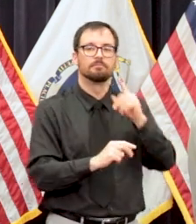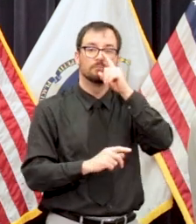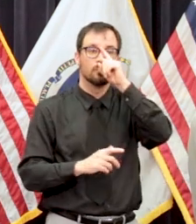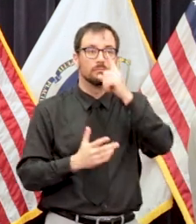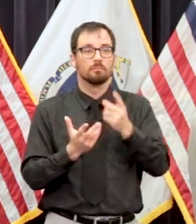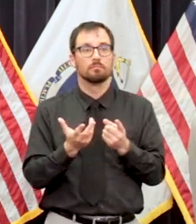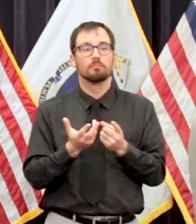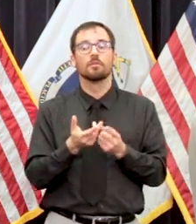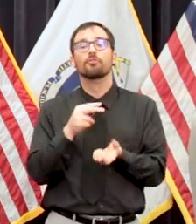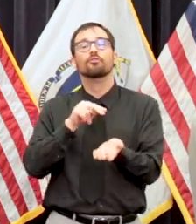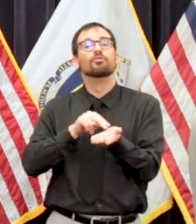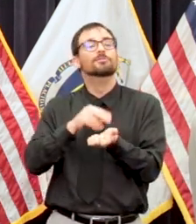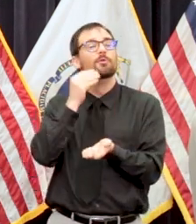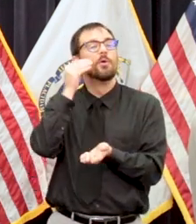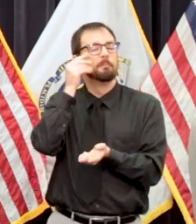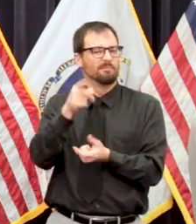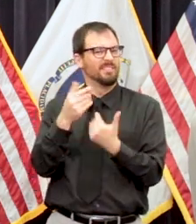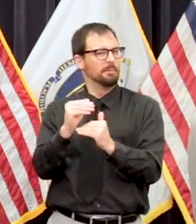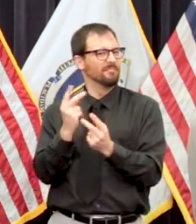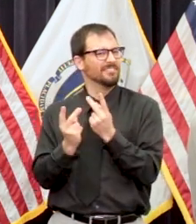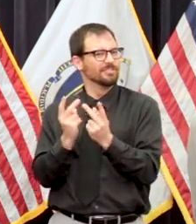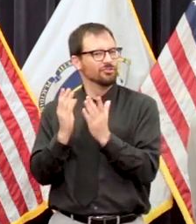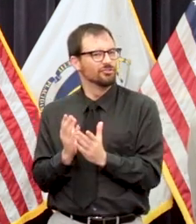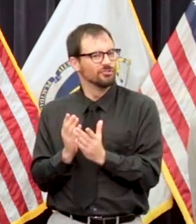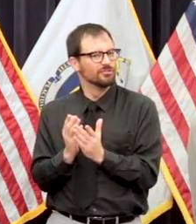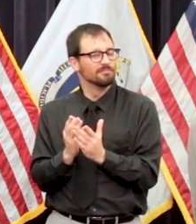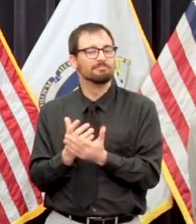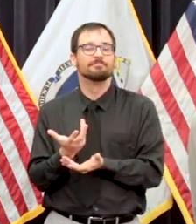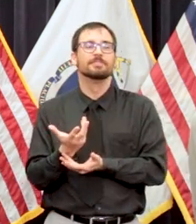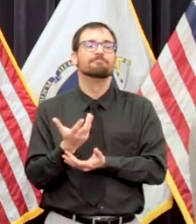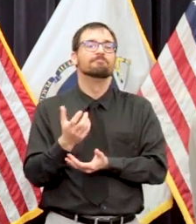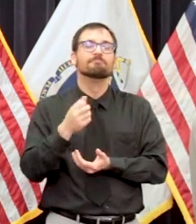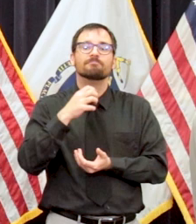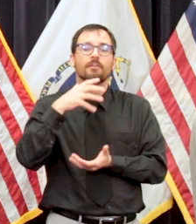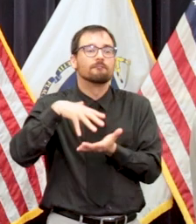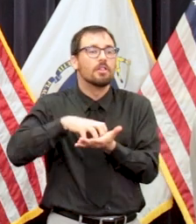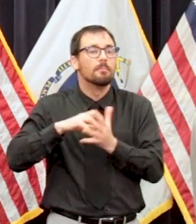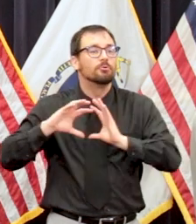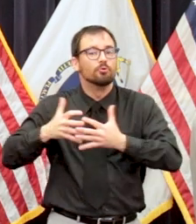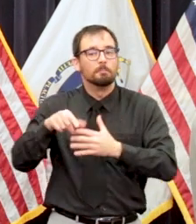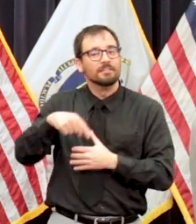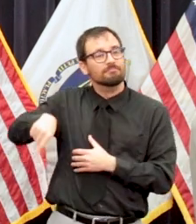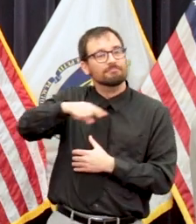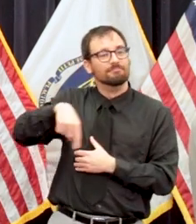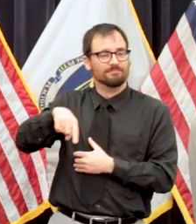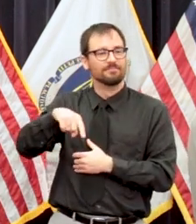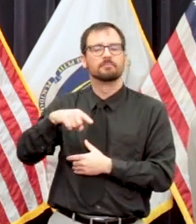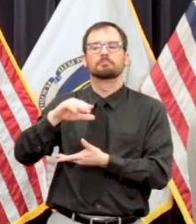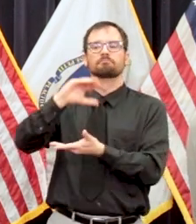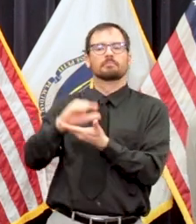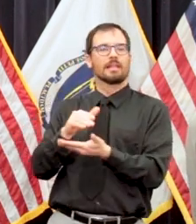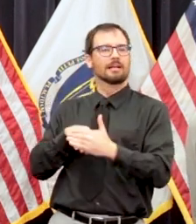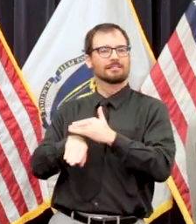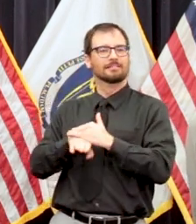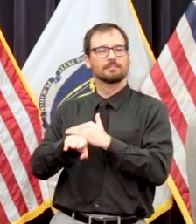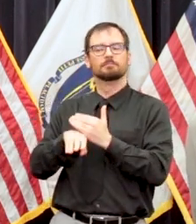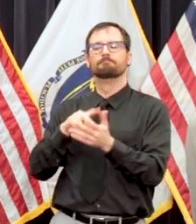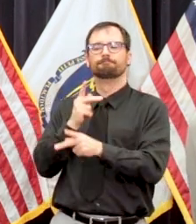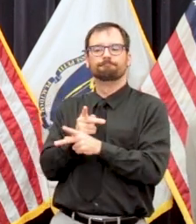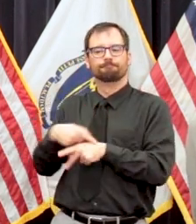our most vulnerable residents safe. And we've encouraged older adults and individuals with health issues to avoid